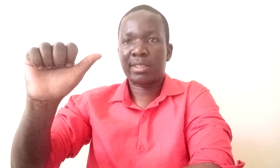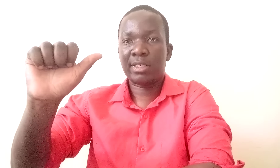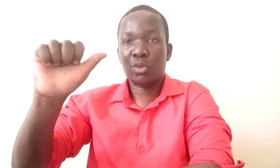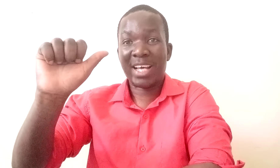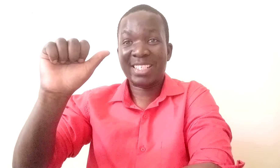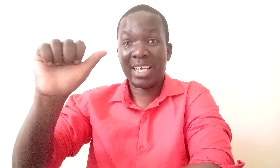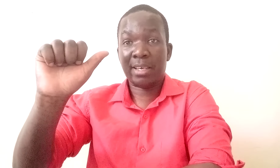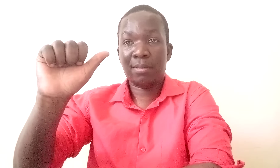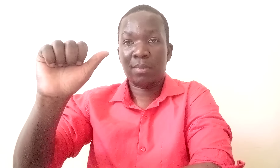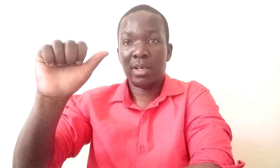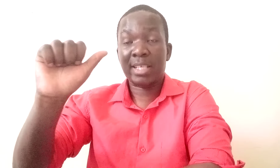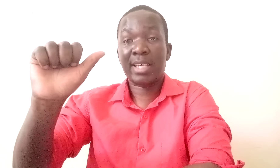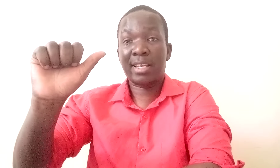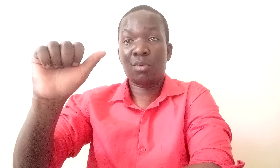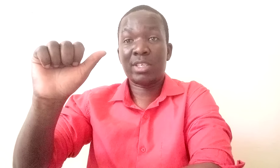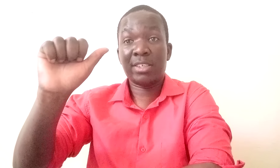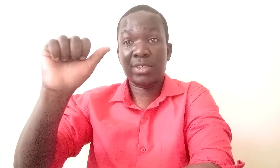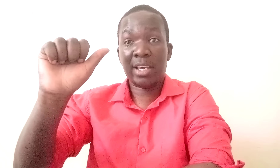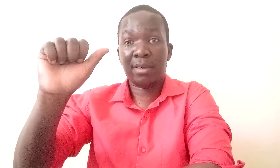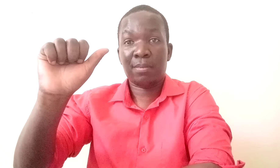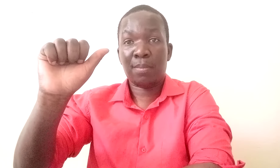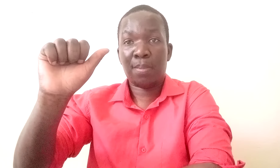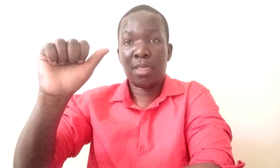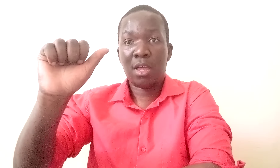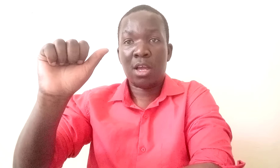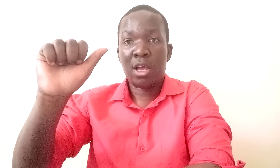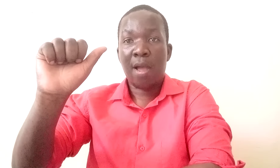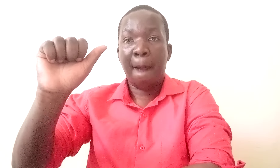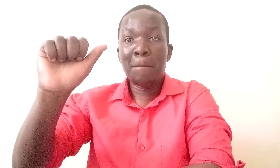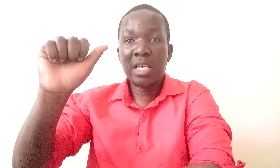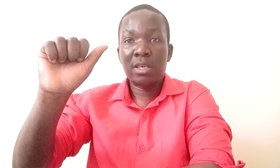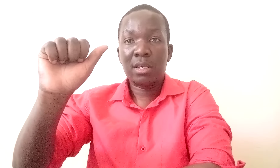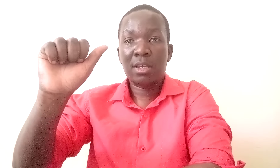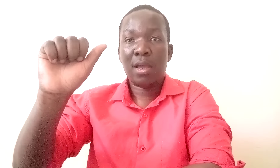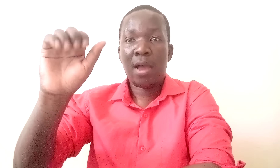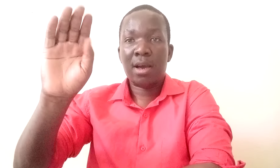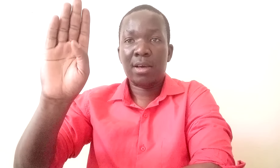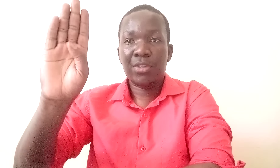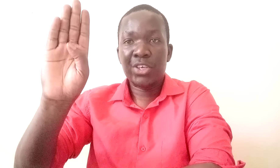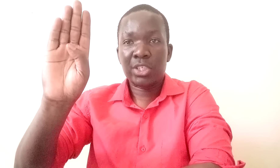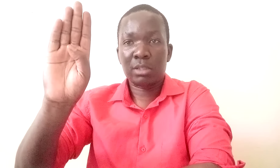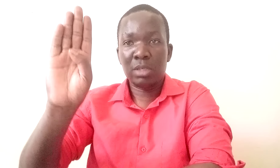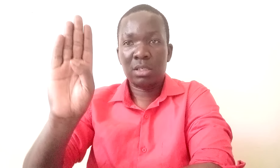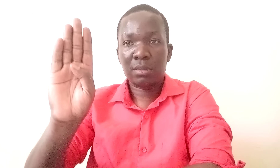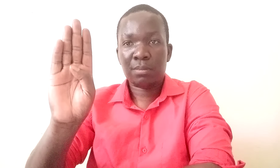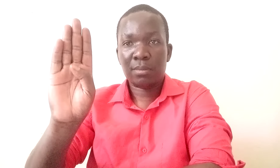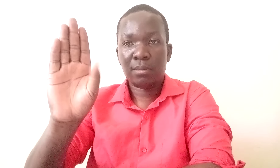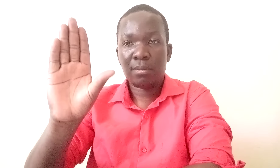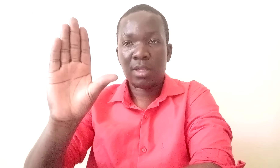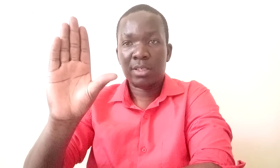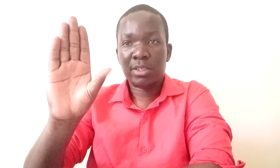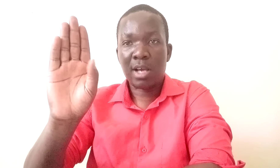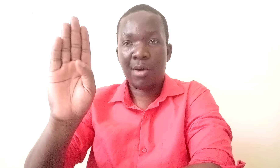So that's A. In sign language, this is A. B, this is B. See how I do